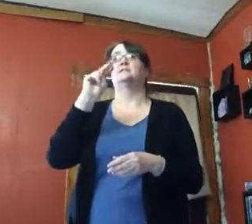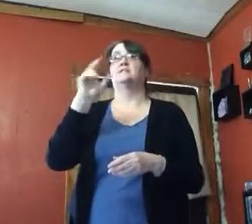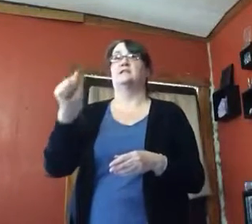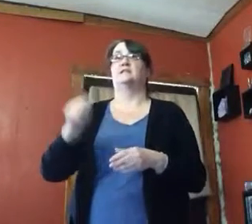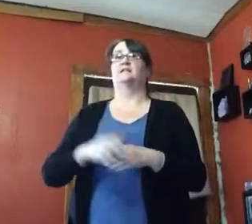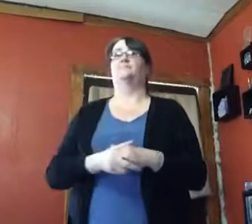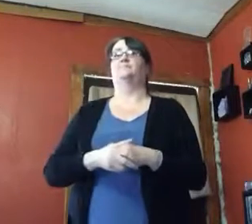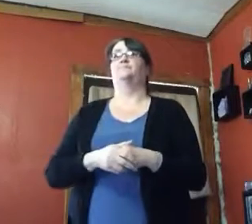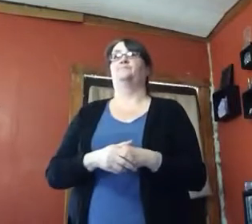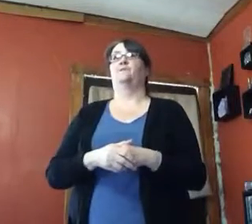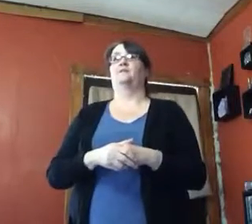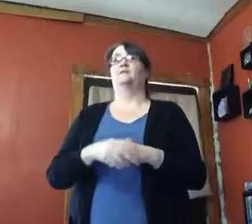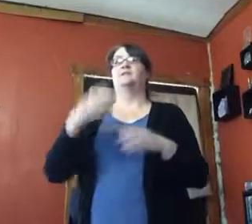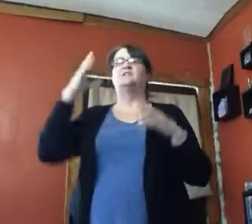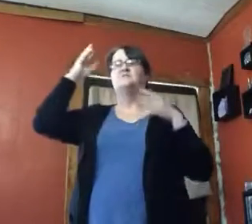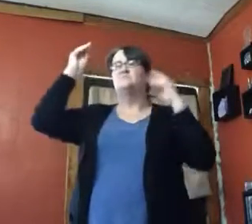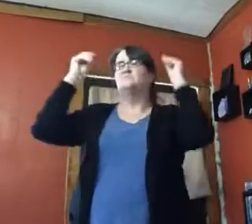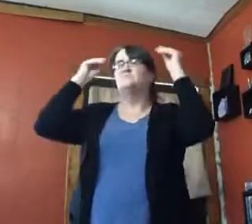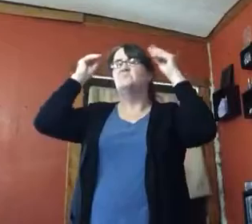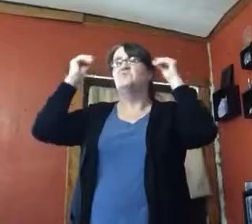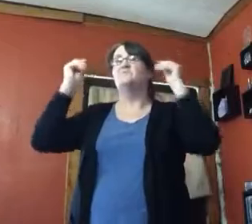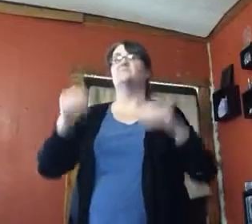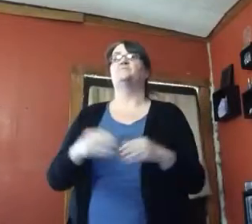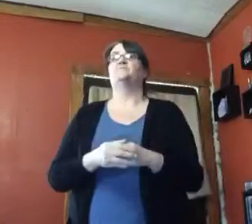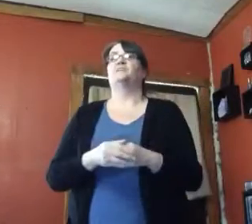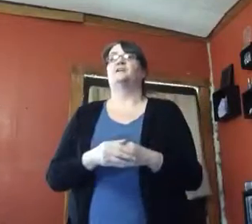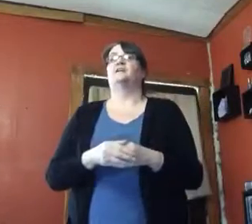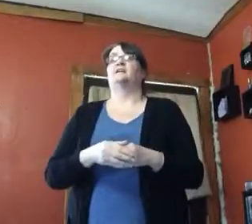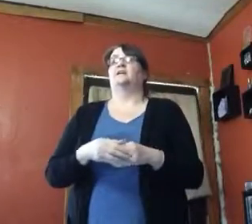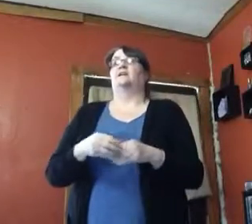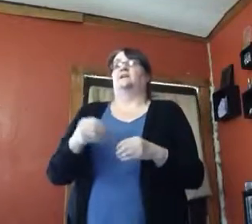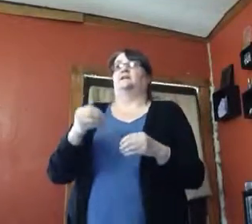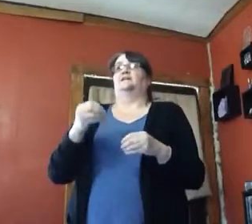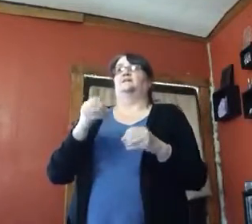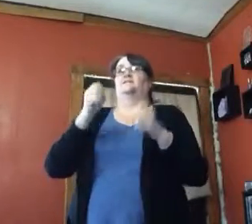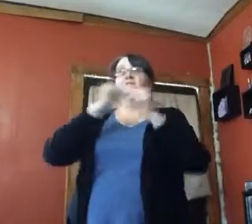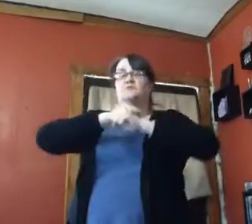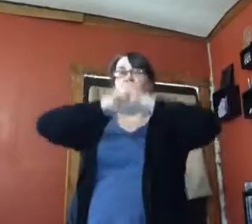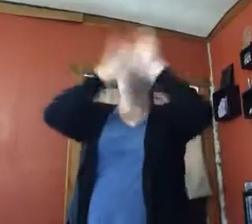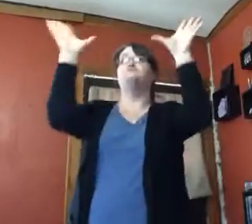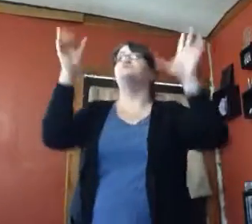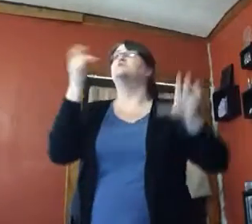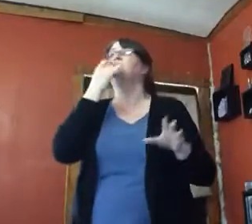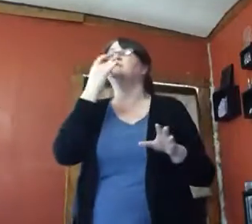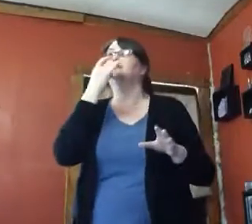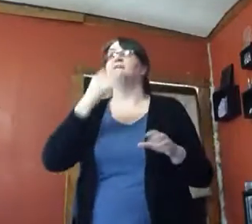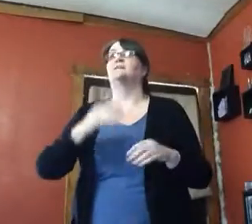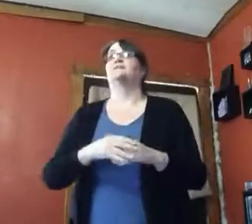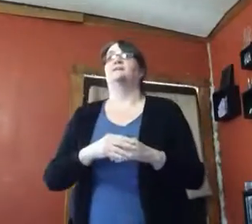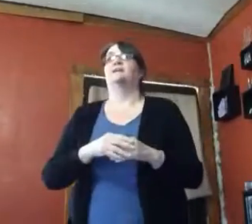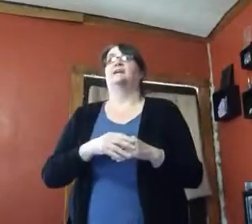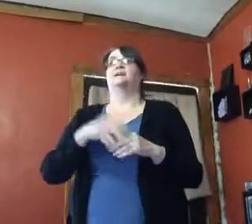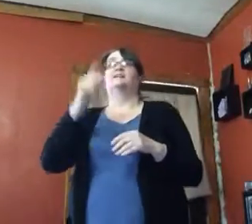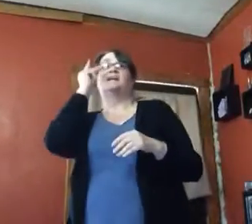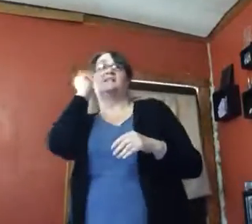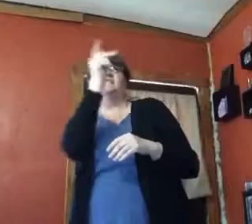discharge, Wilson joined the Oxford Group and recruited other alcoholics to the group. Wilson's early efforts